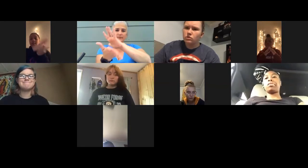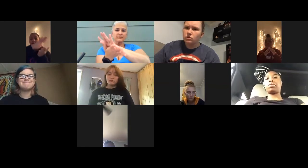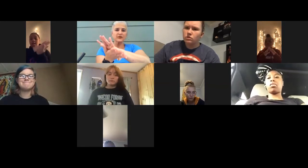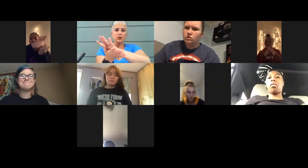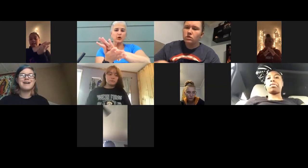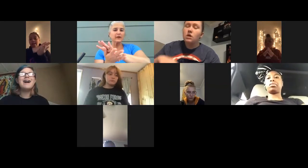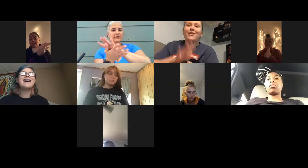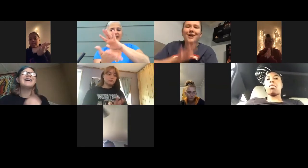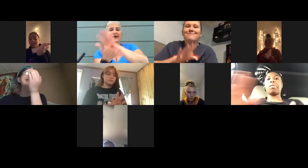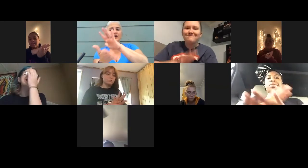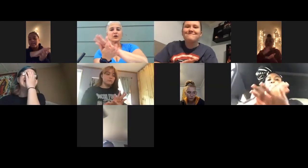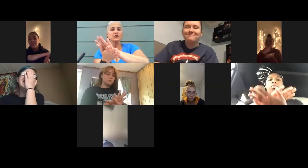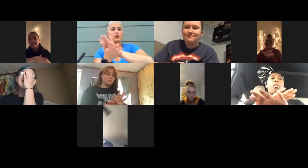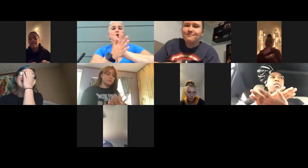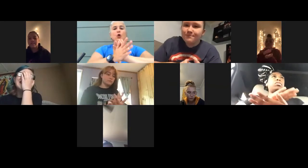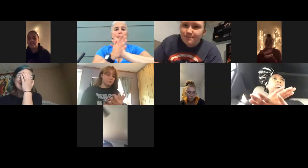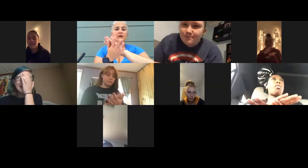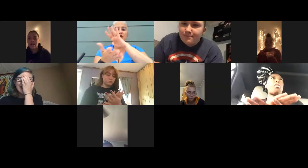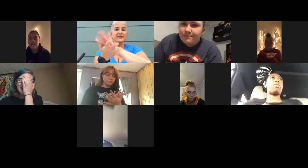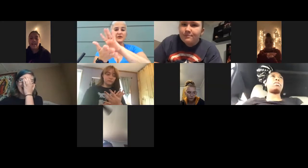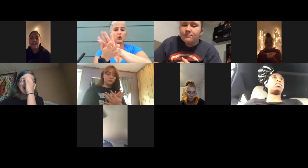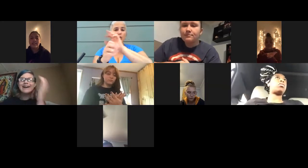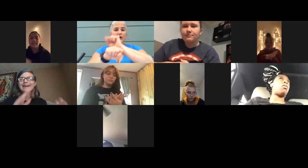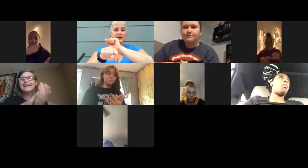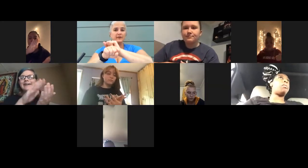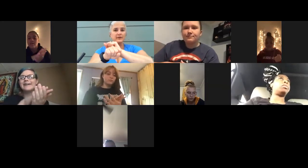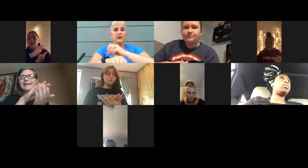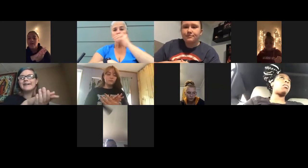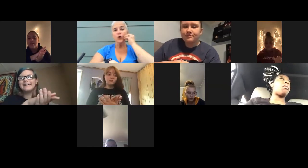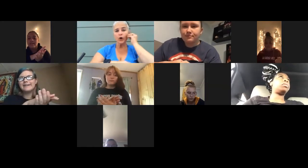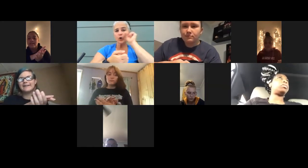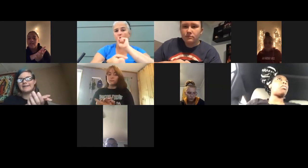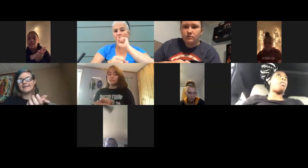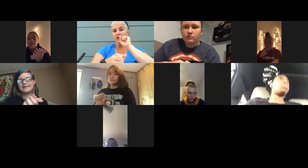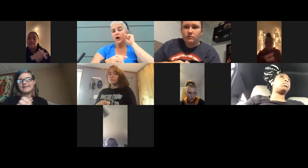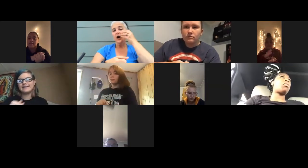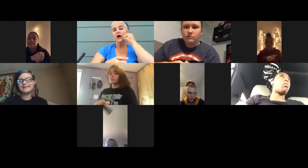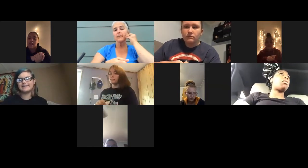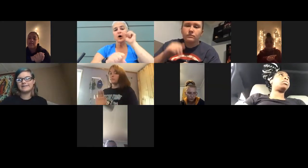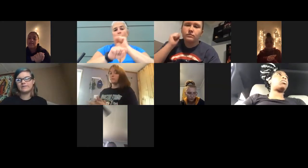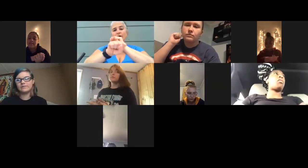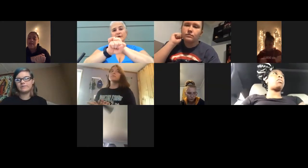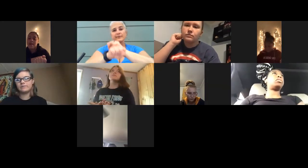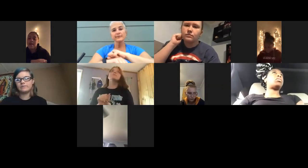Yep, school, go Janaya. School, just like schoolwork or homework.